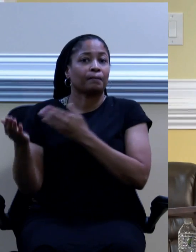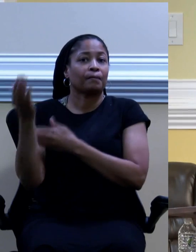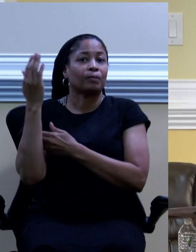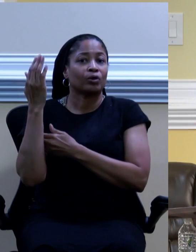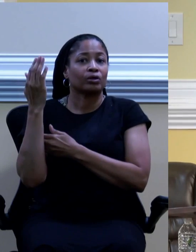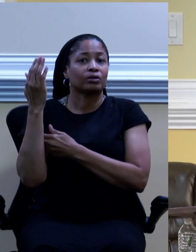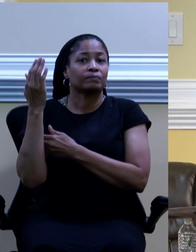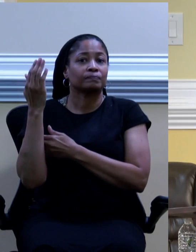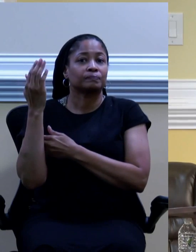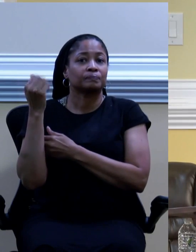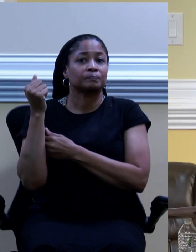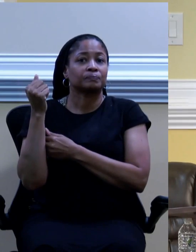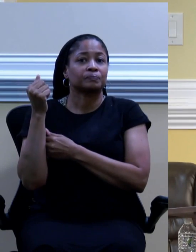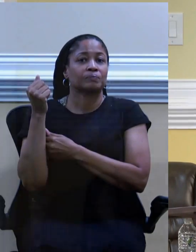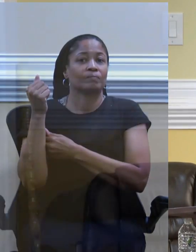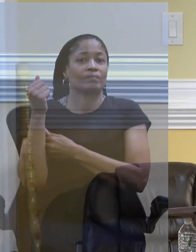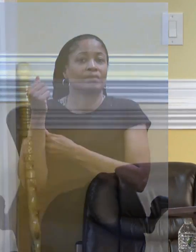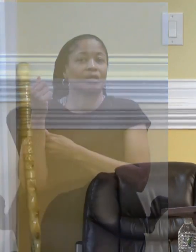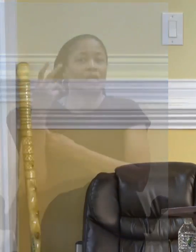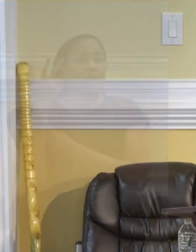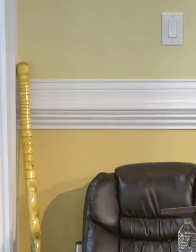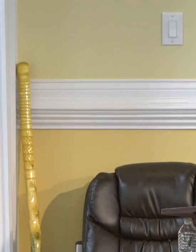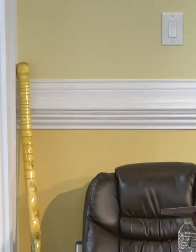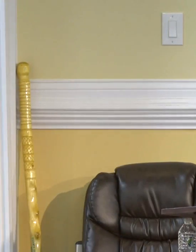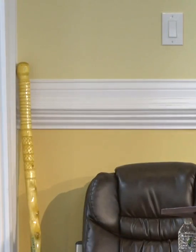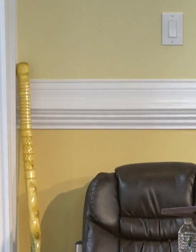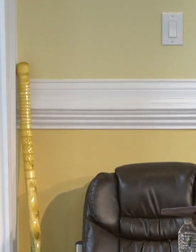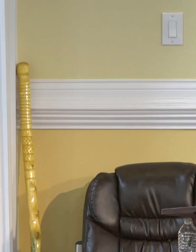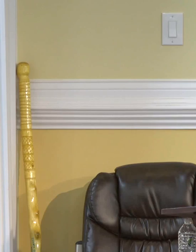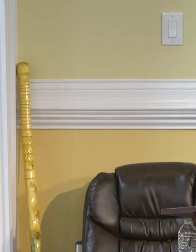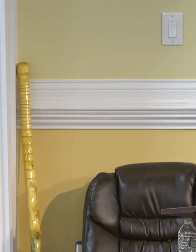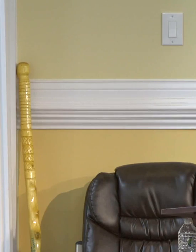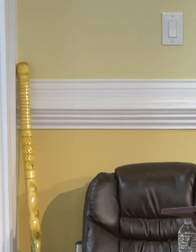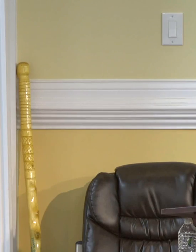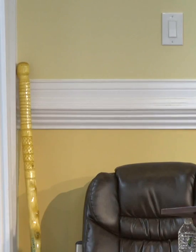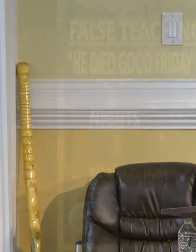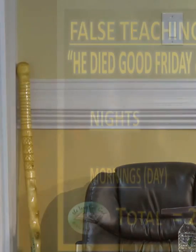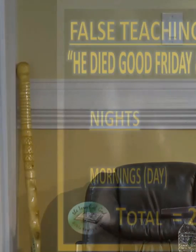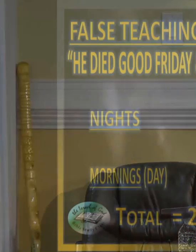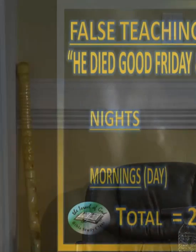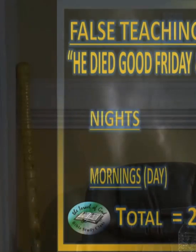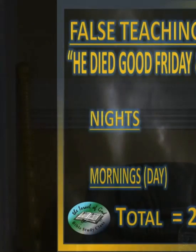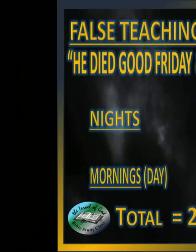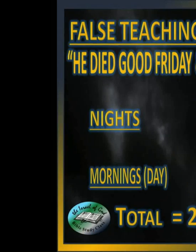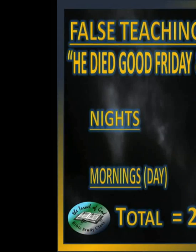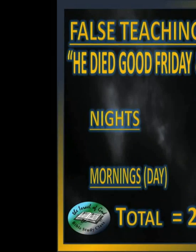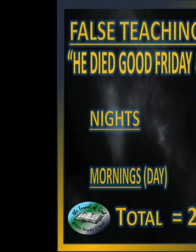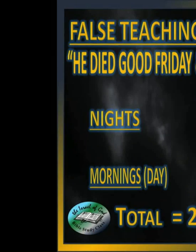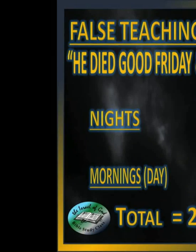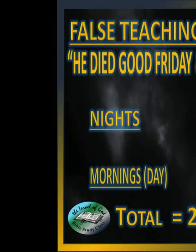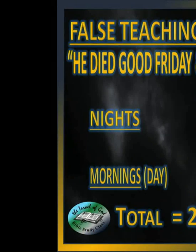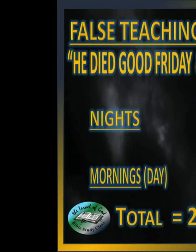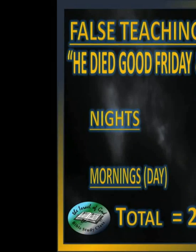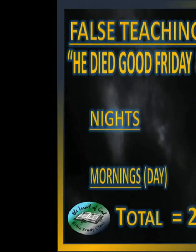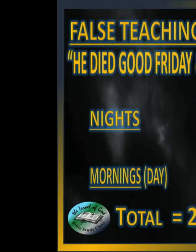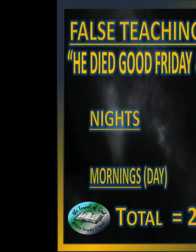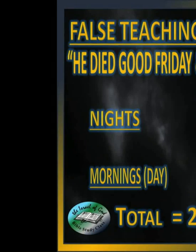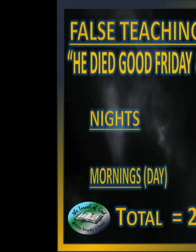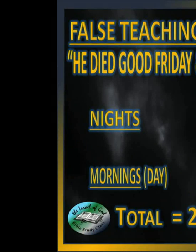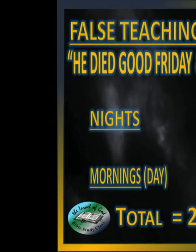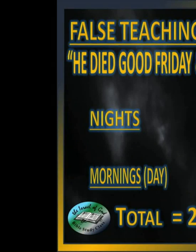Let me see if you can put it up. I know I should have won. I went up there. But I visited y'all early, but wasn't nobody in there because everybody was there taking their